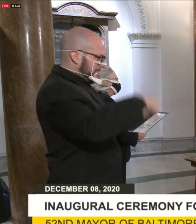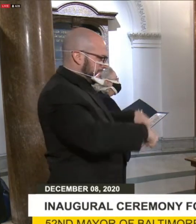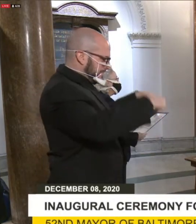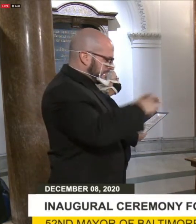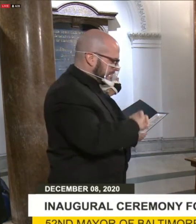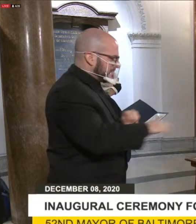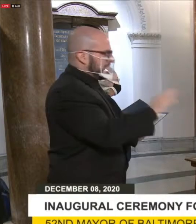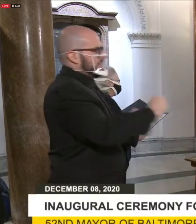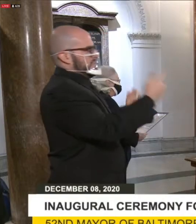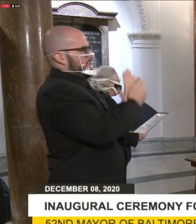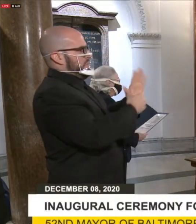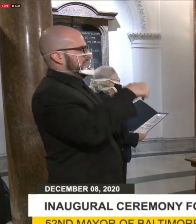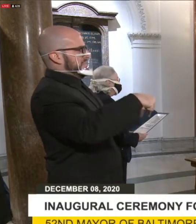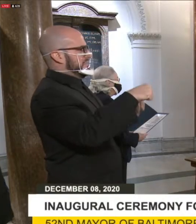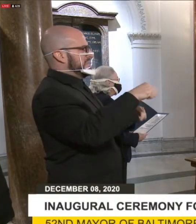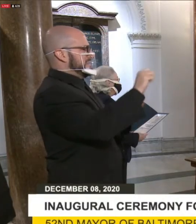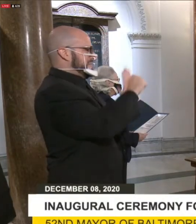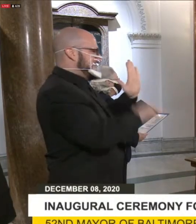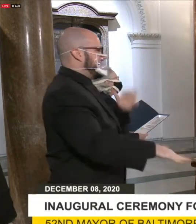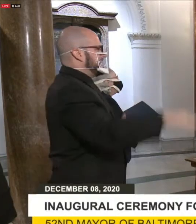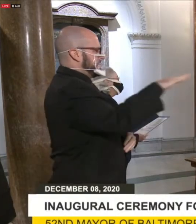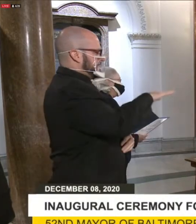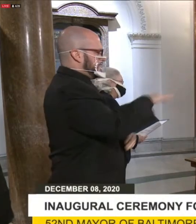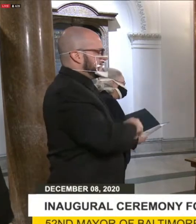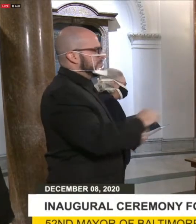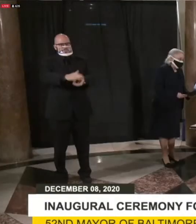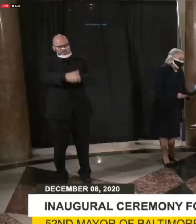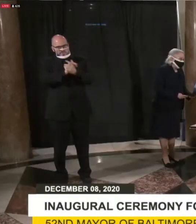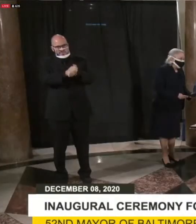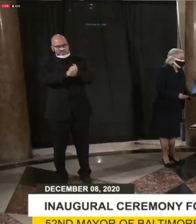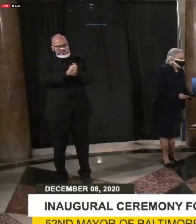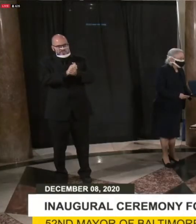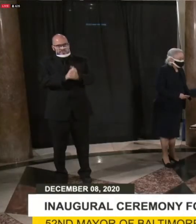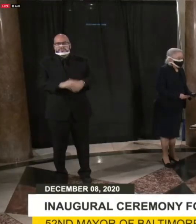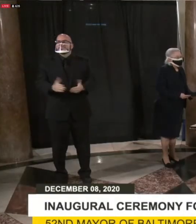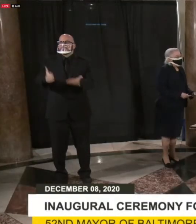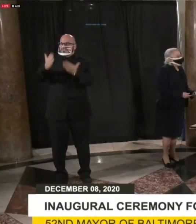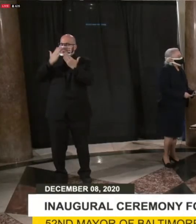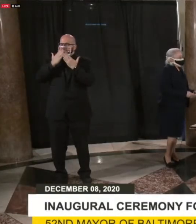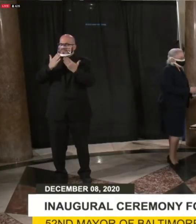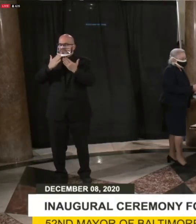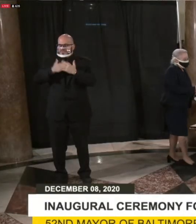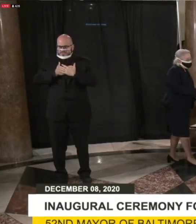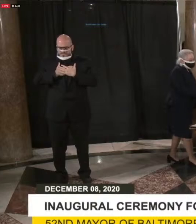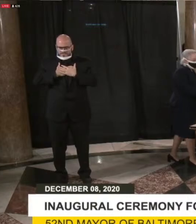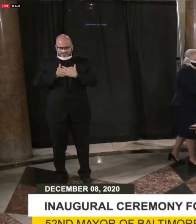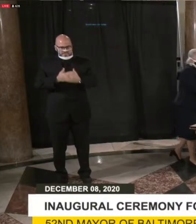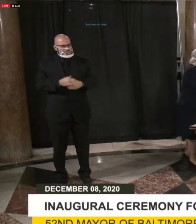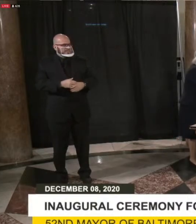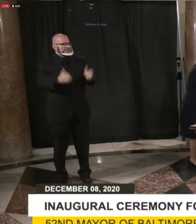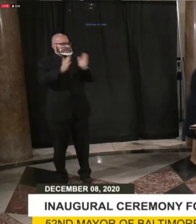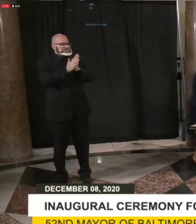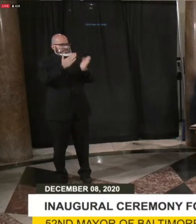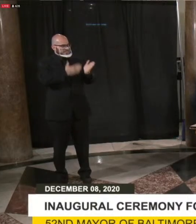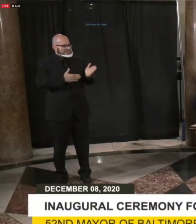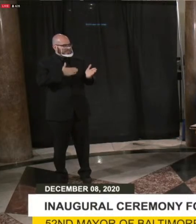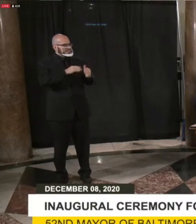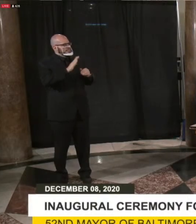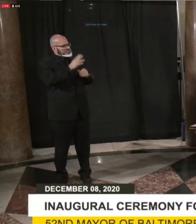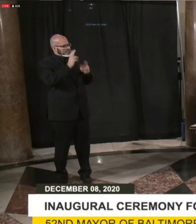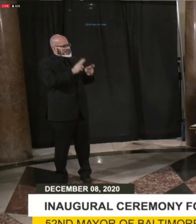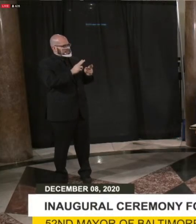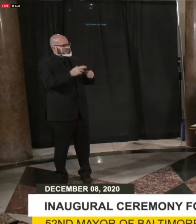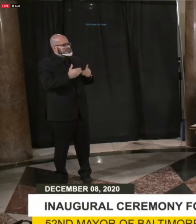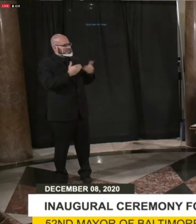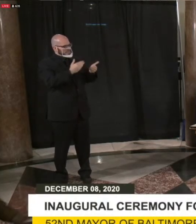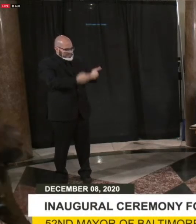and laws of this state. and laws of this state. Congratulations. Thank you. May I ask you, please, Your Honor, sign